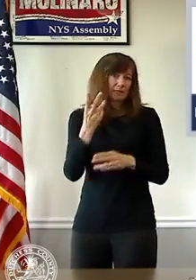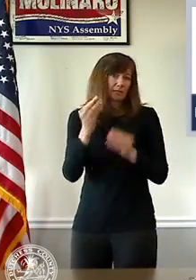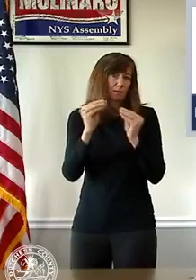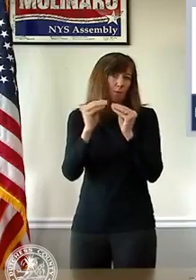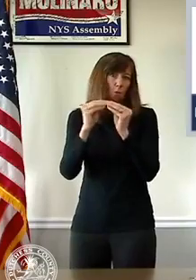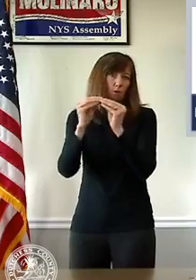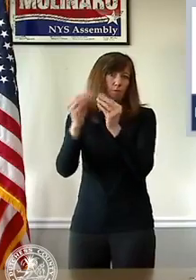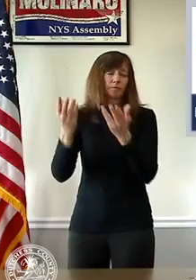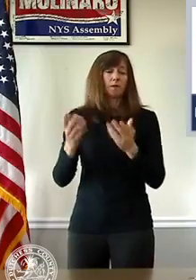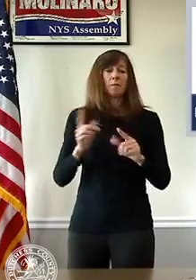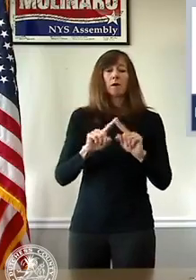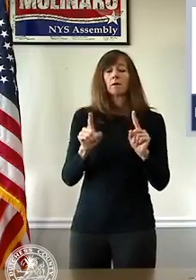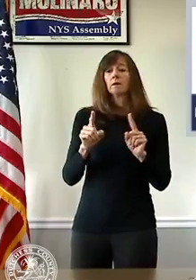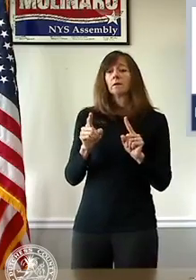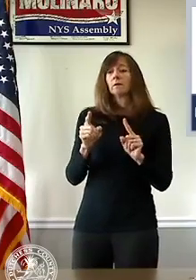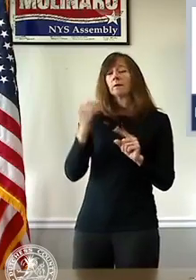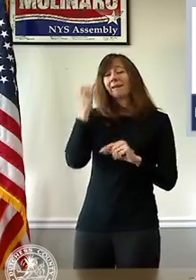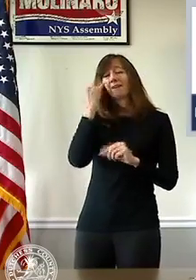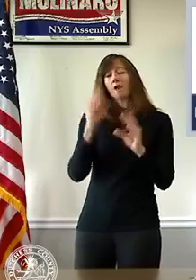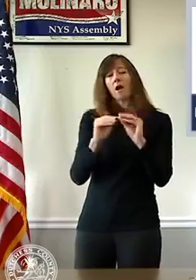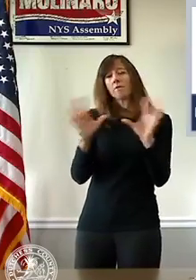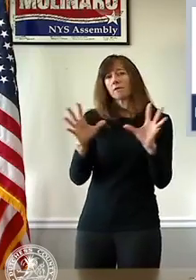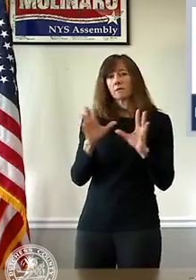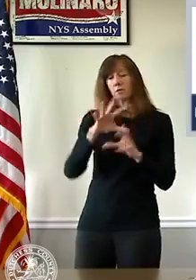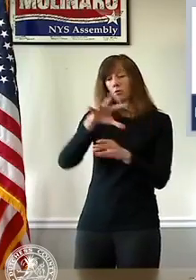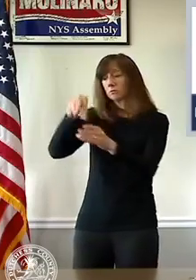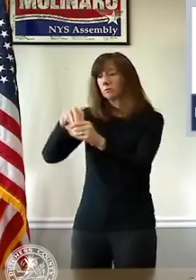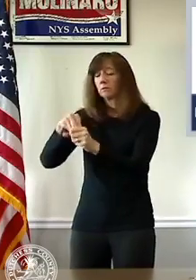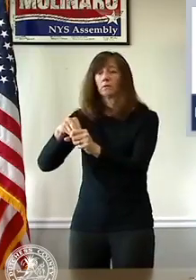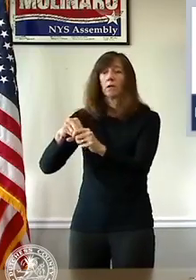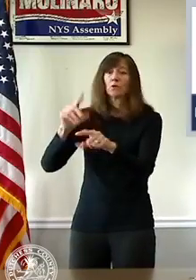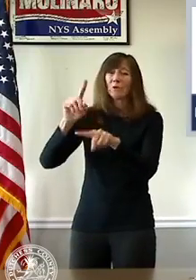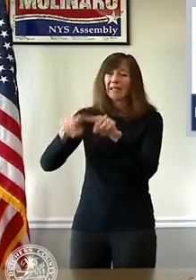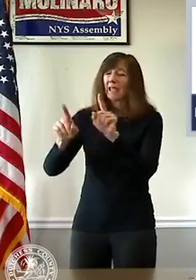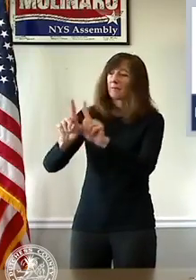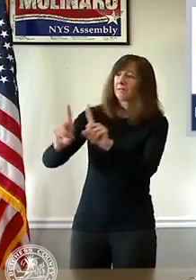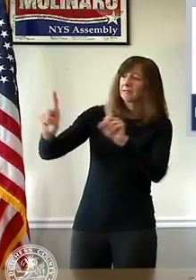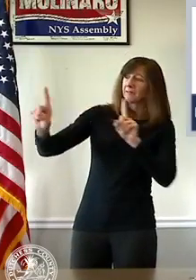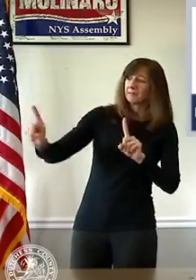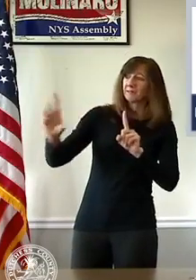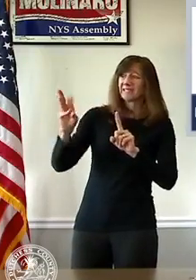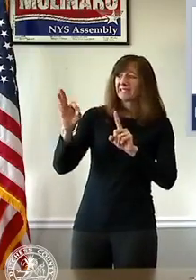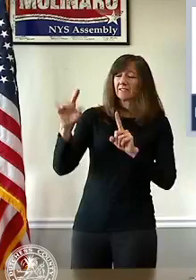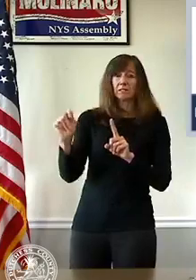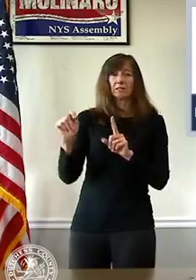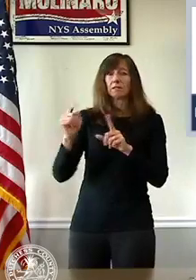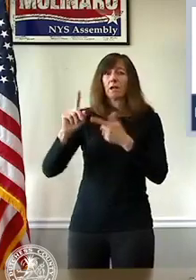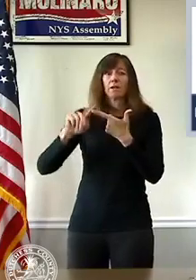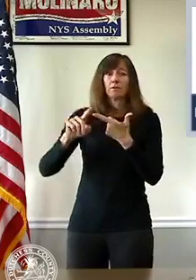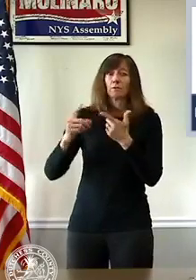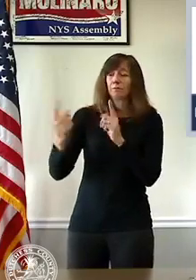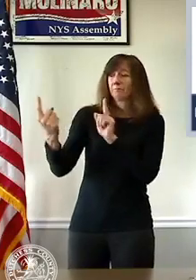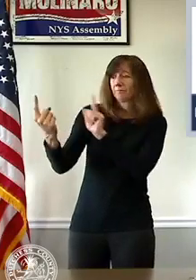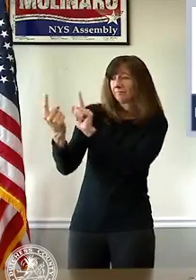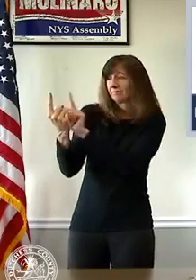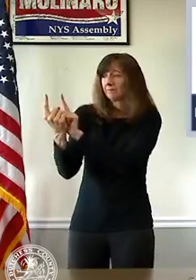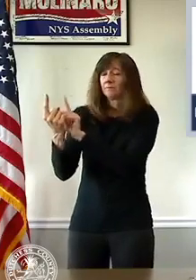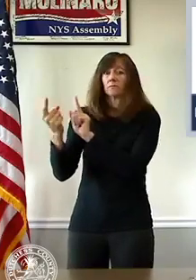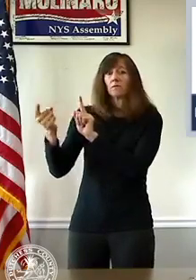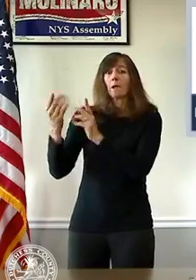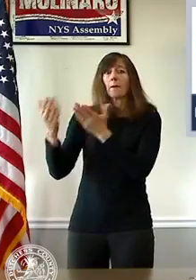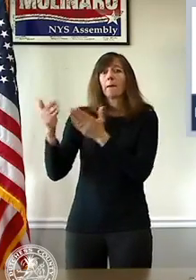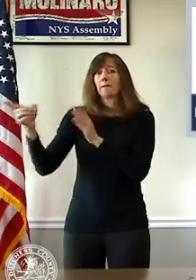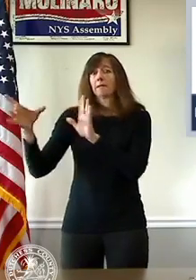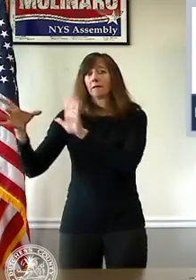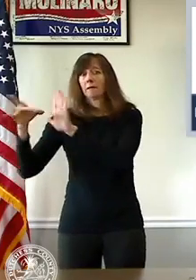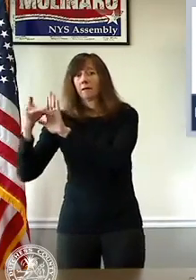who participate in activities where you can't engage in social distancing, or you may come into contact with somebody who may have contracted the